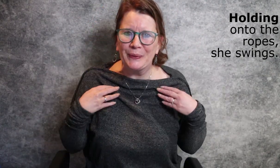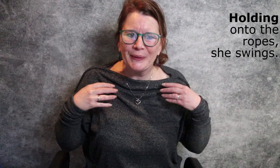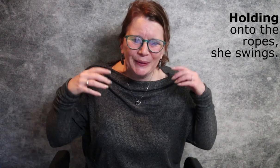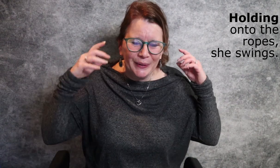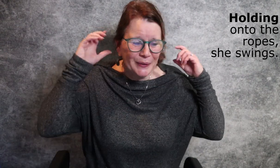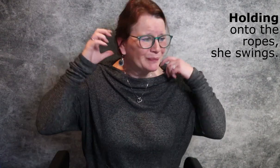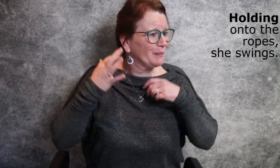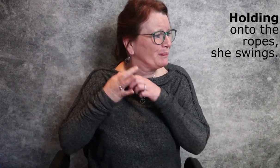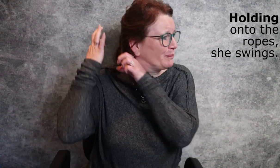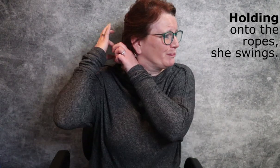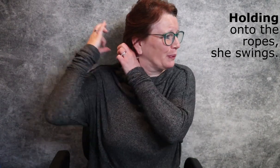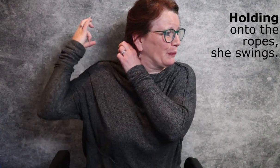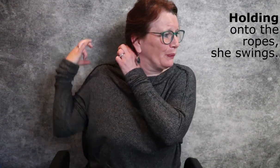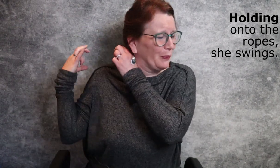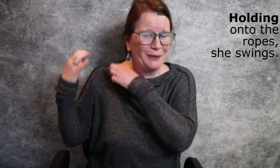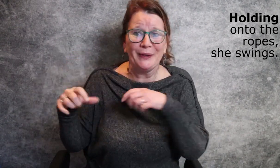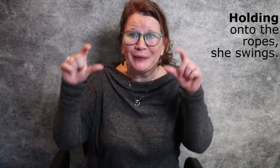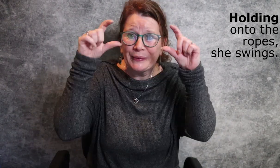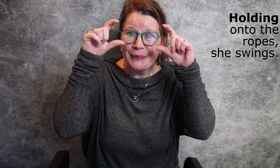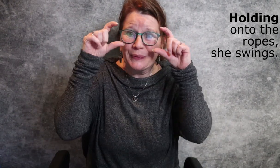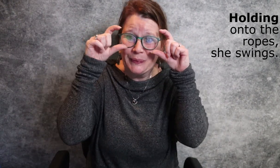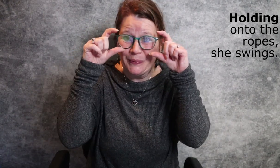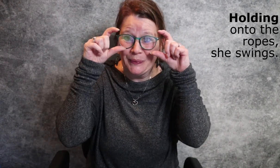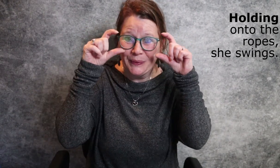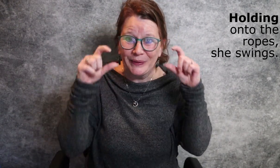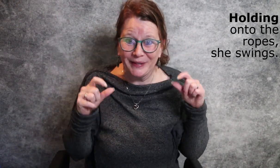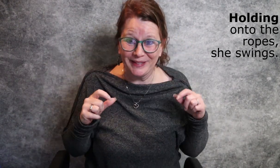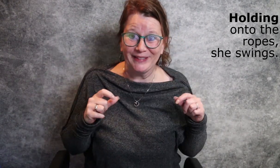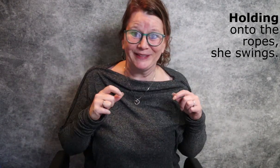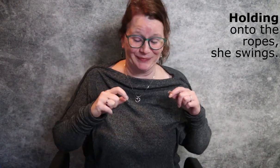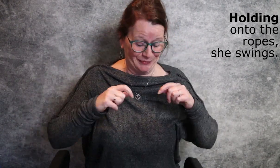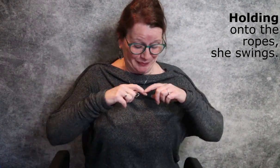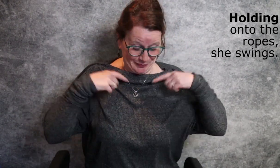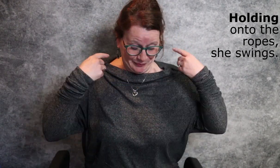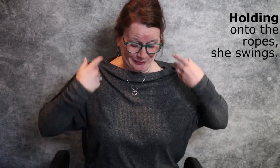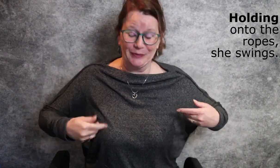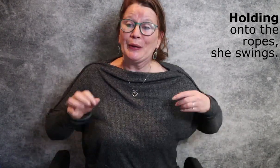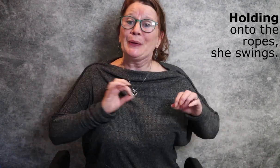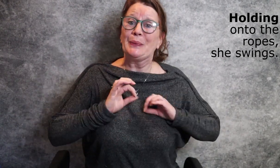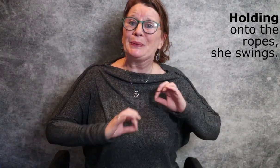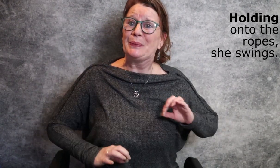There's a little girl who has bangs and long hair. She has glasses.